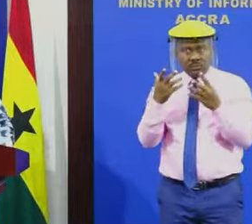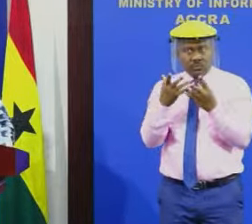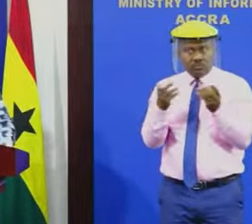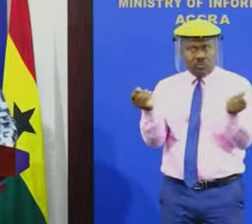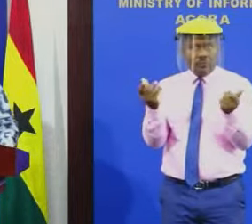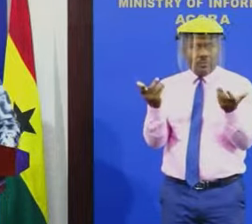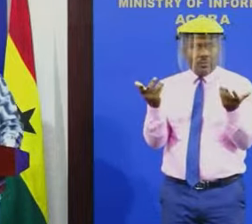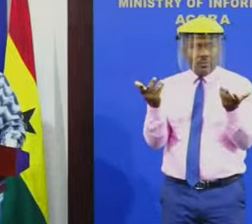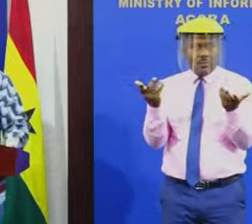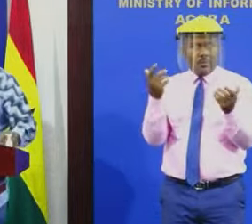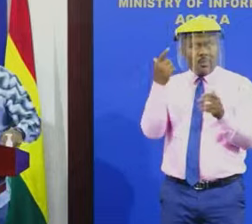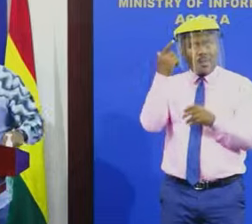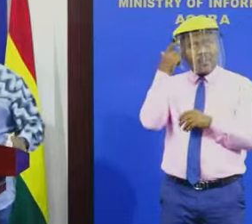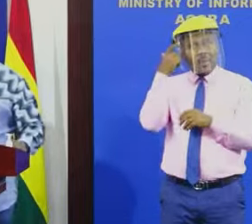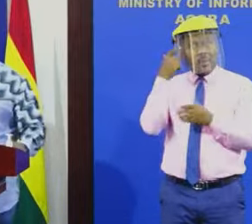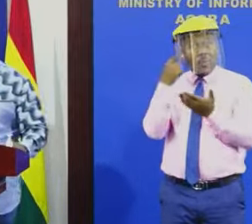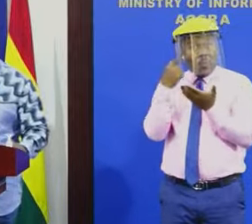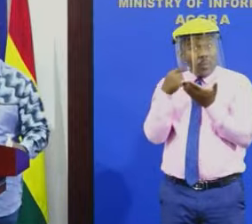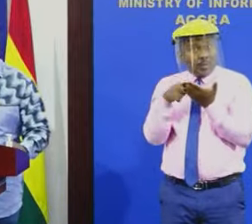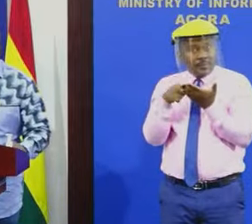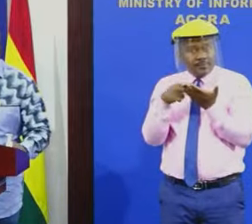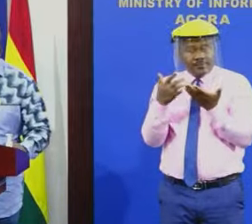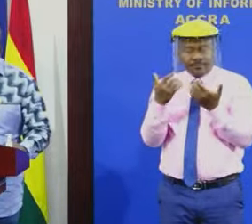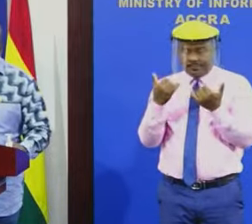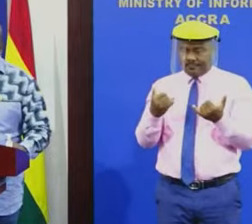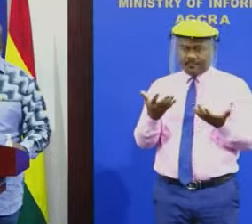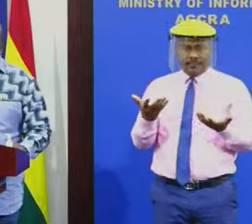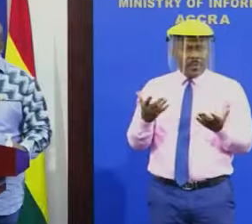that our laws, as they sit on the statute